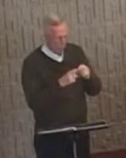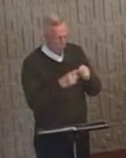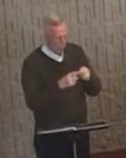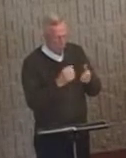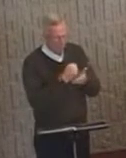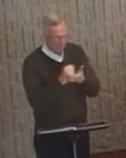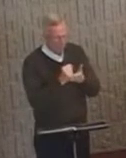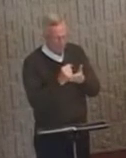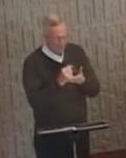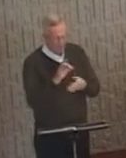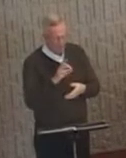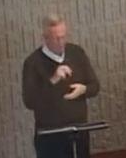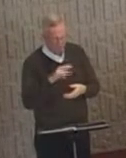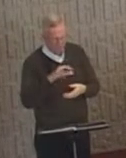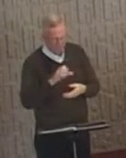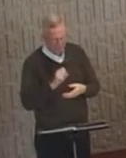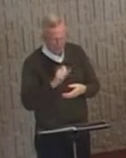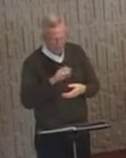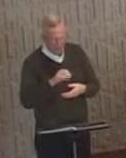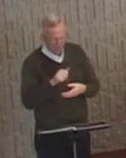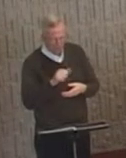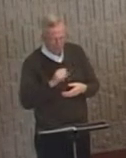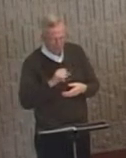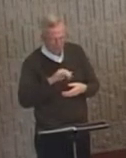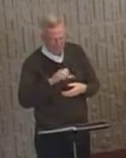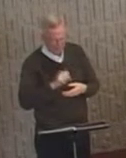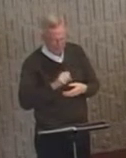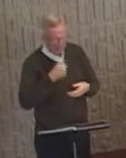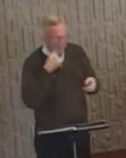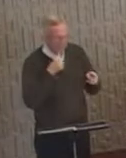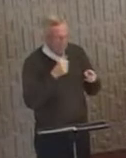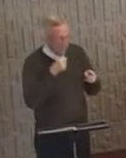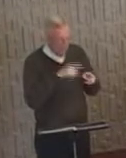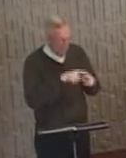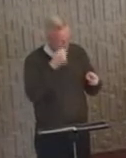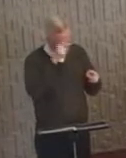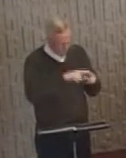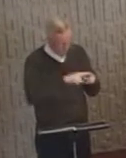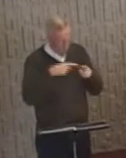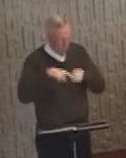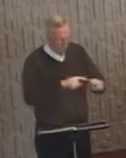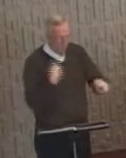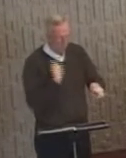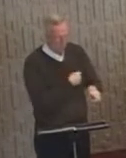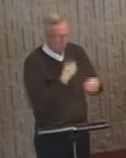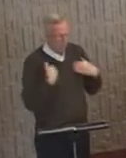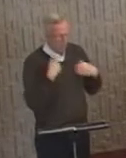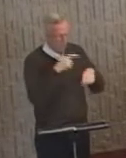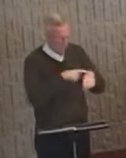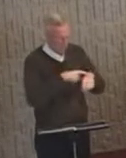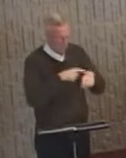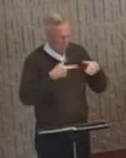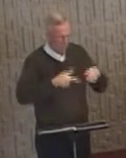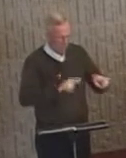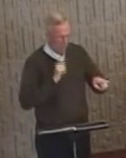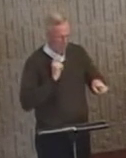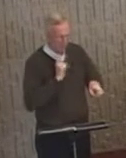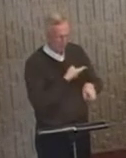Assisi, "My sisters and brothers, while we have time, let us do good."